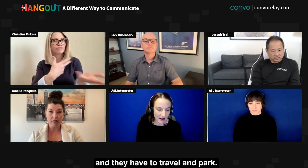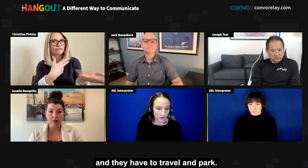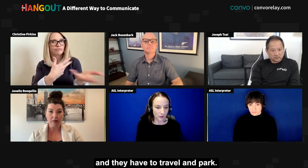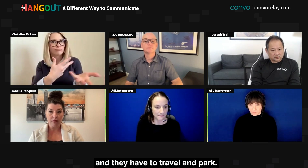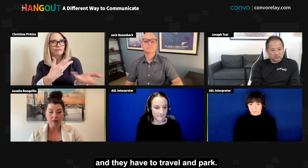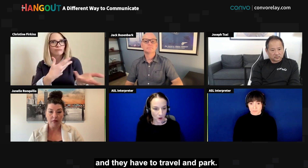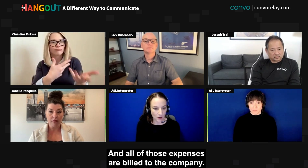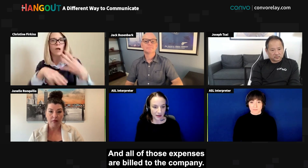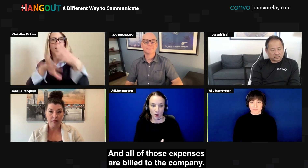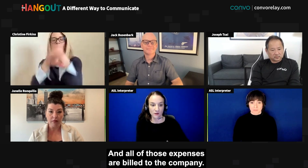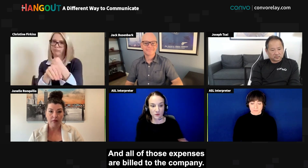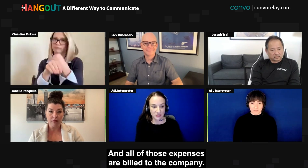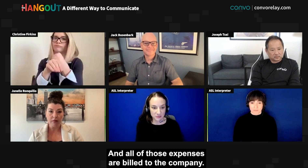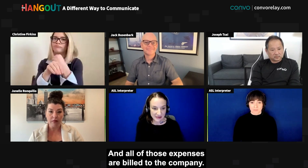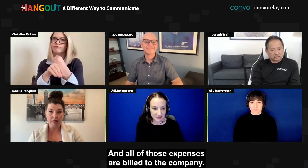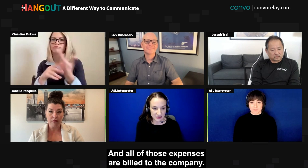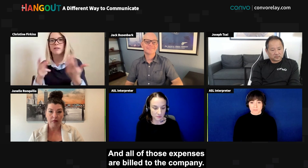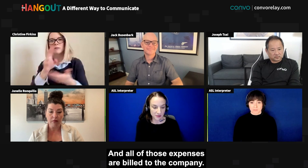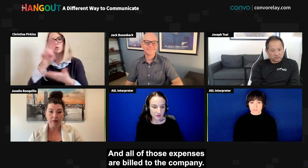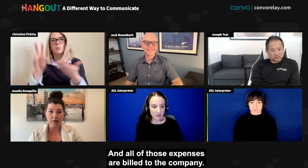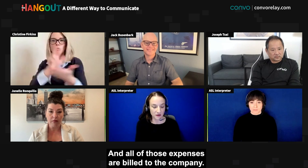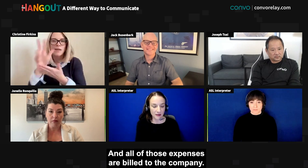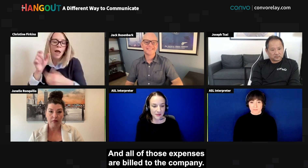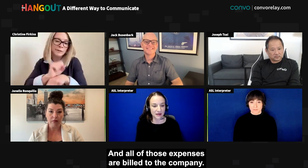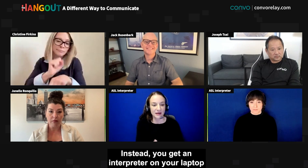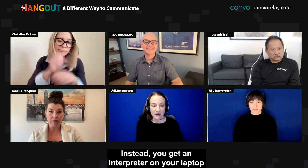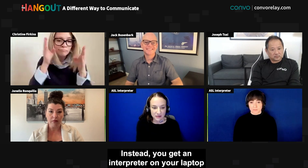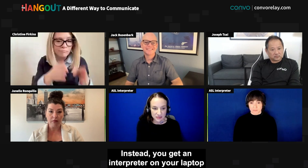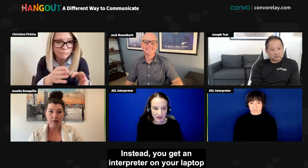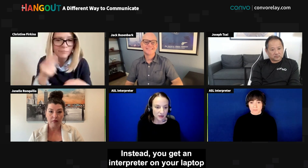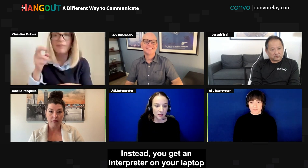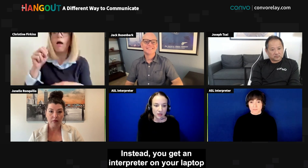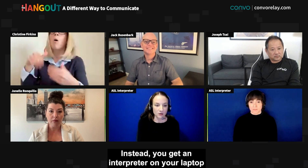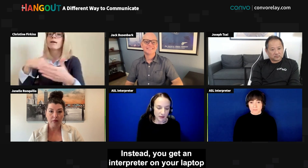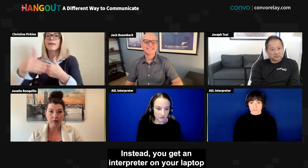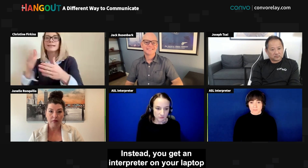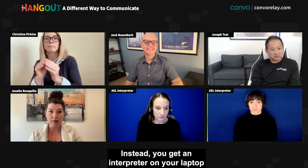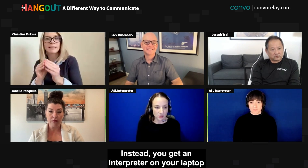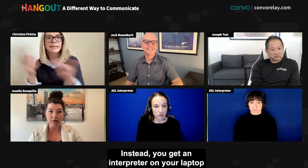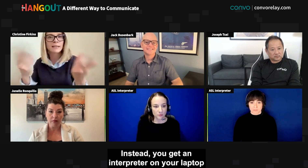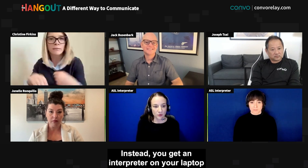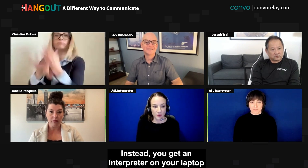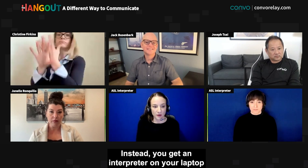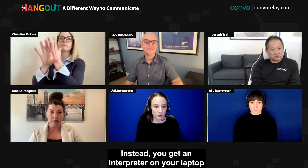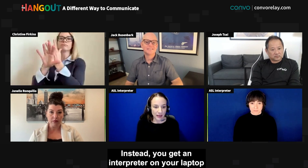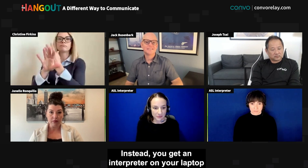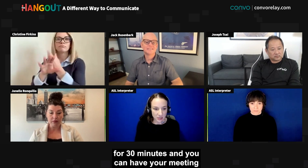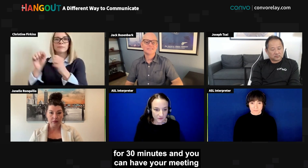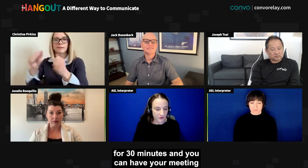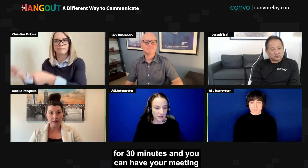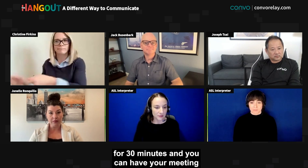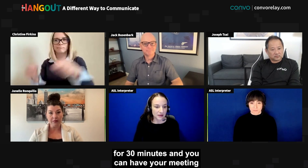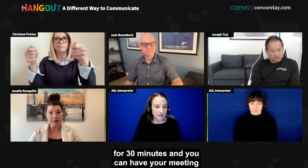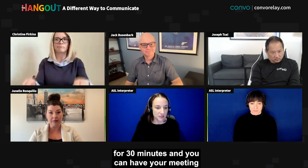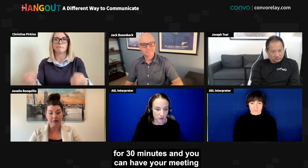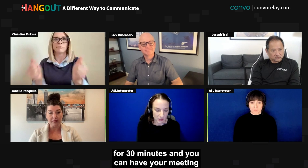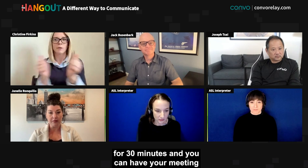travel and park, and all of those expenses are billed to the company. Instead, you get an interpreter on your laptop for 30 minutes and you can have